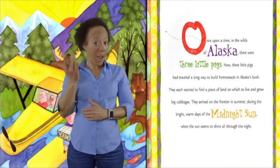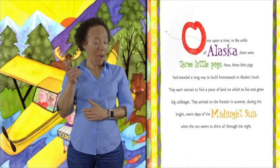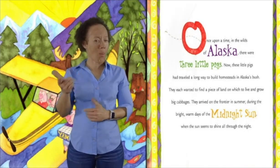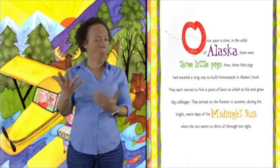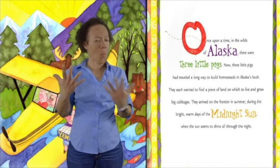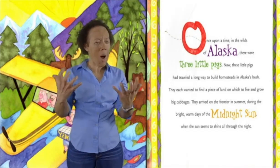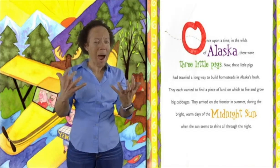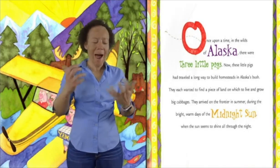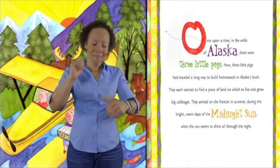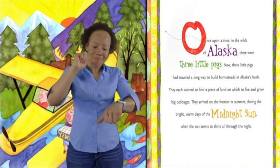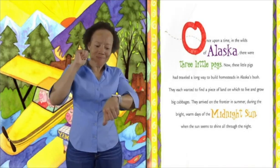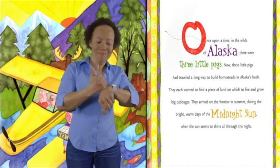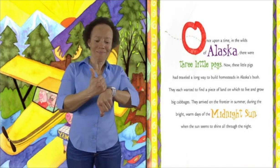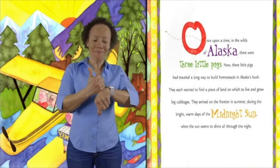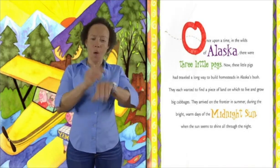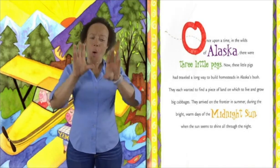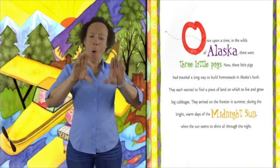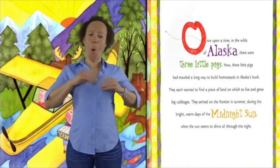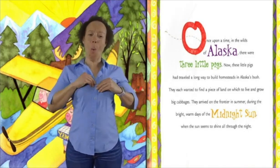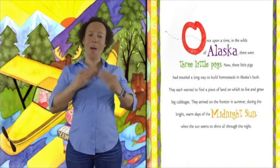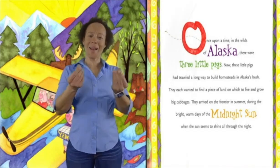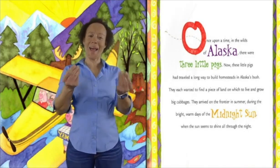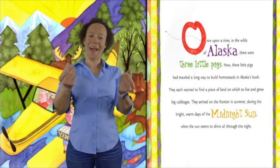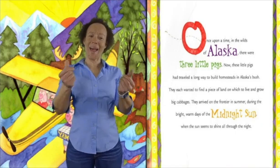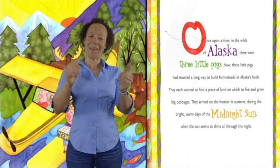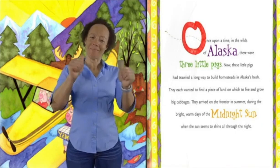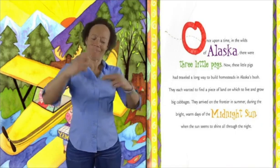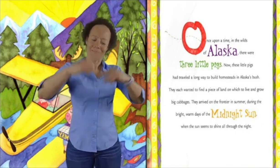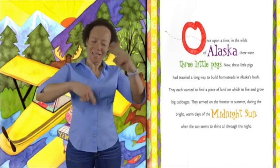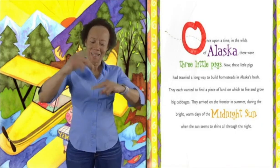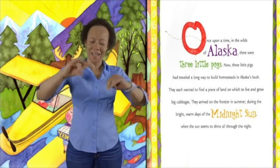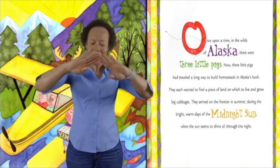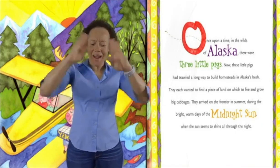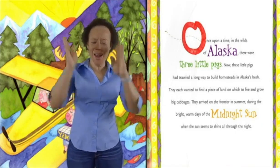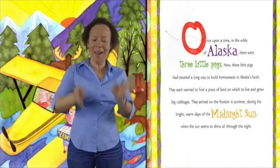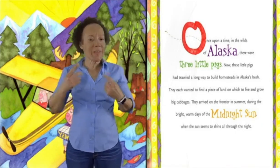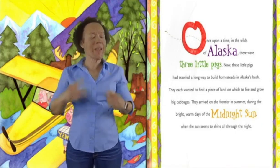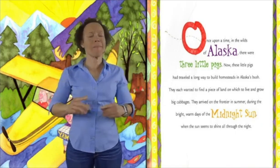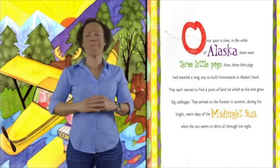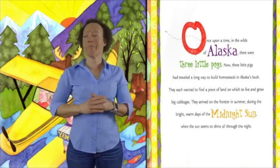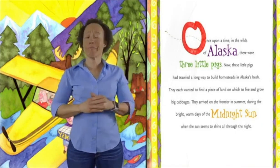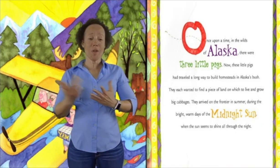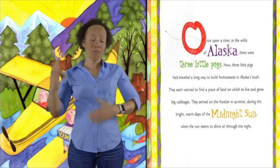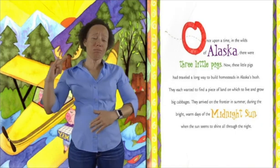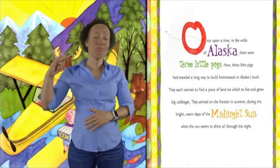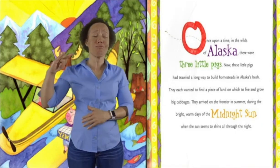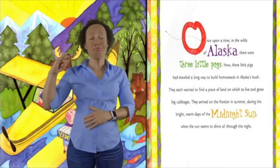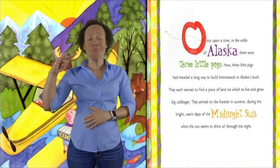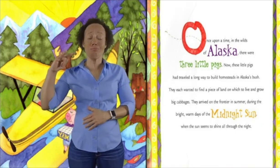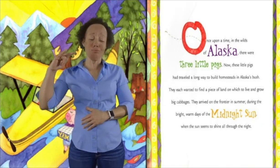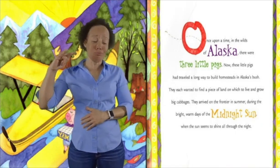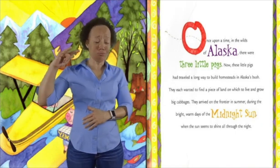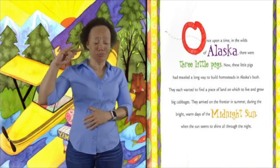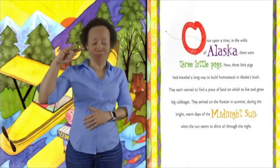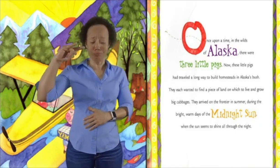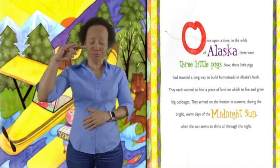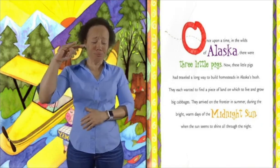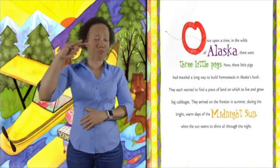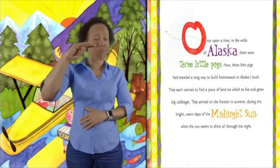bush. They each wanted to find a piece of land on which to live and grow big cabbages. They